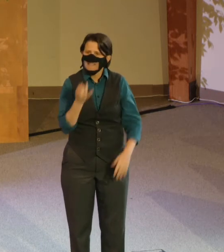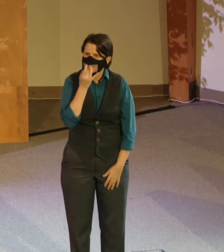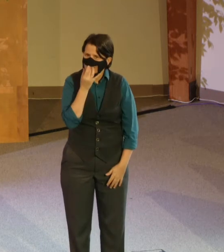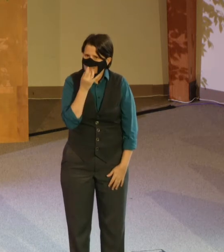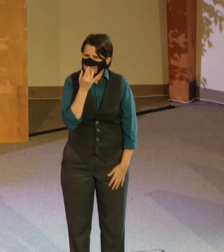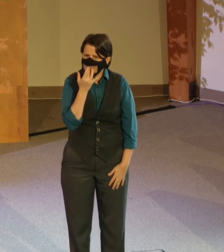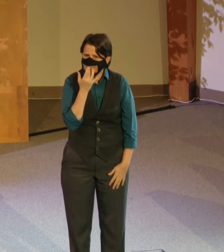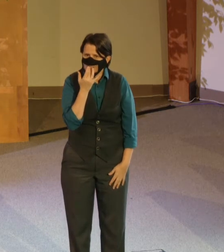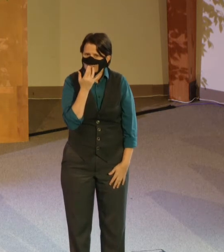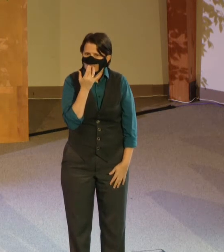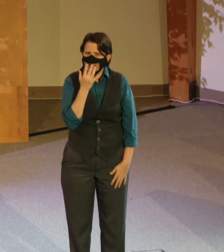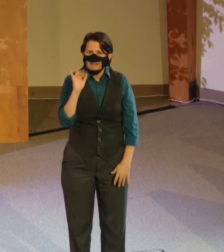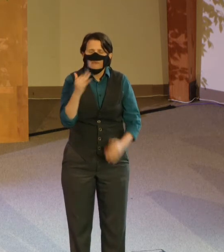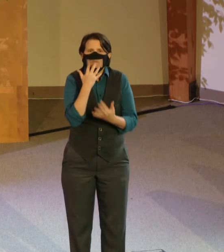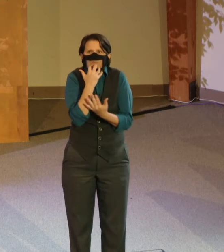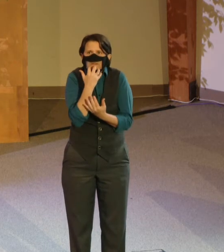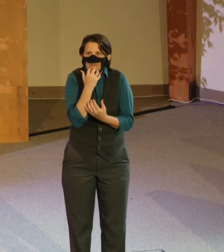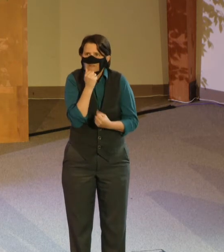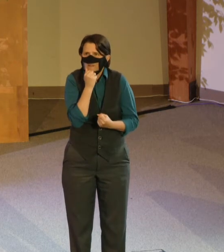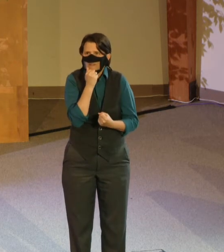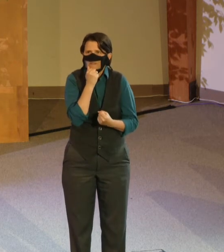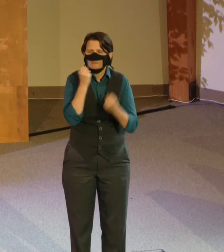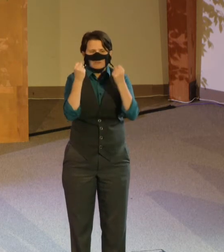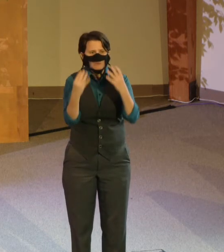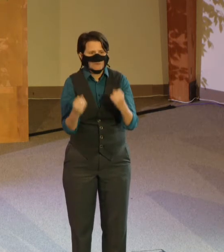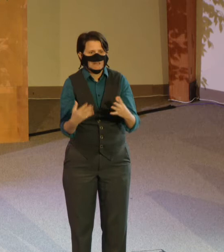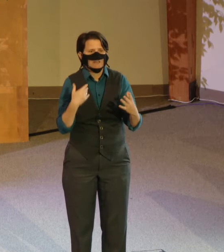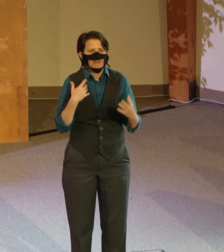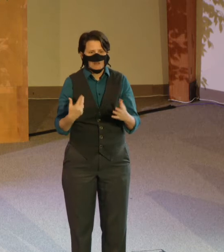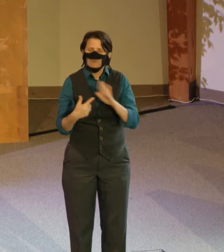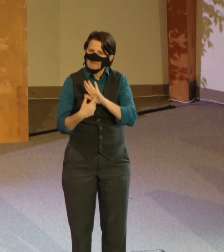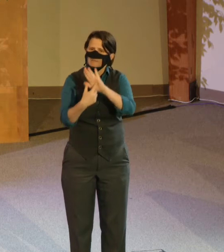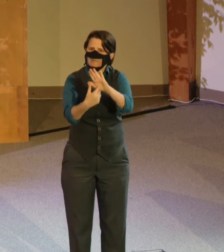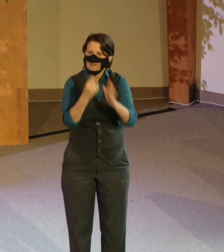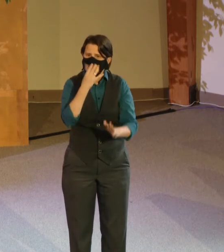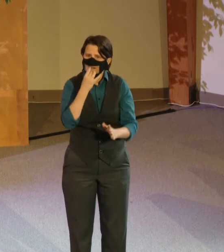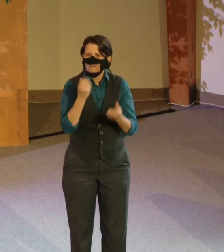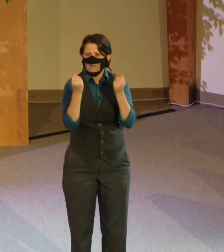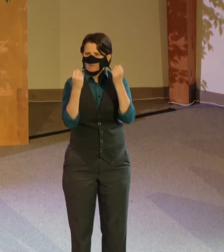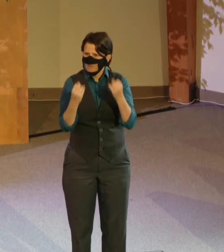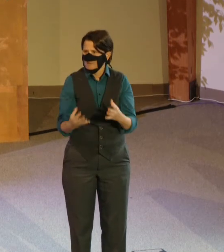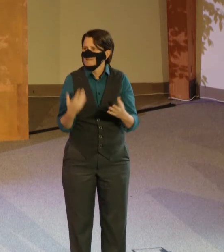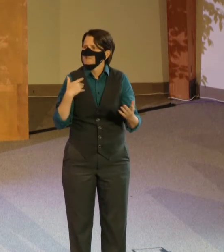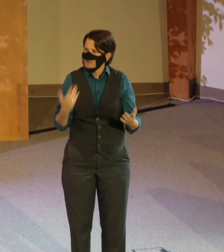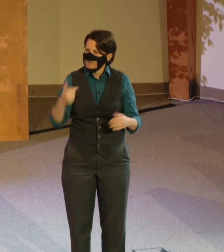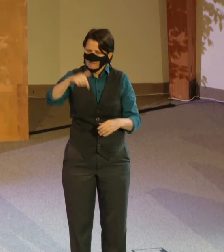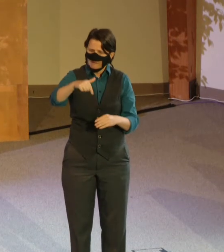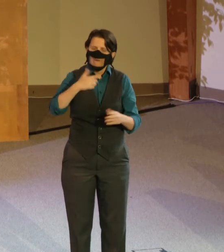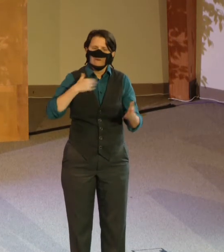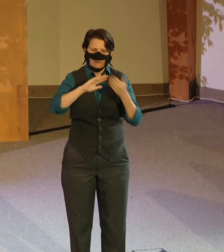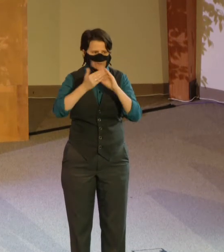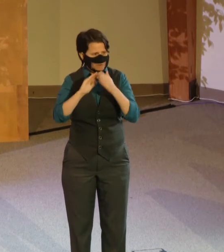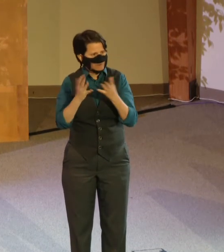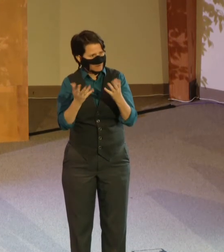that just was beloved to so many and was the light for so many. So just to let you know what's going on in our community,